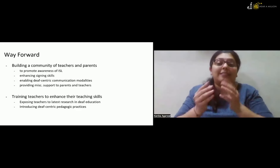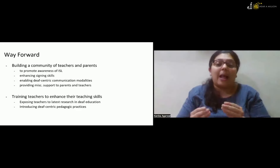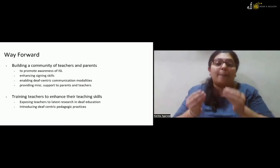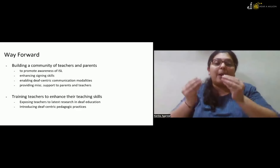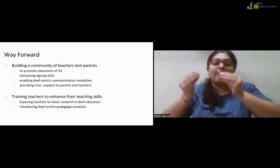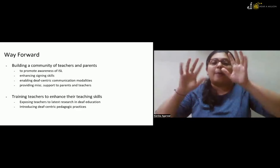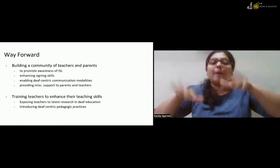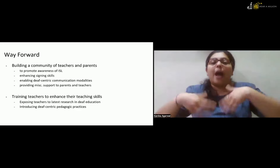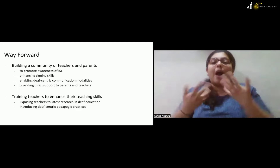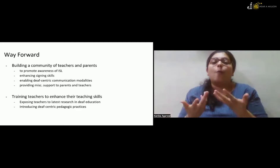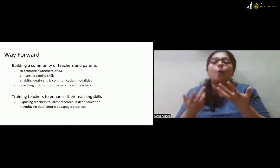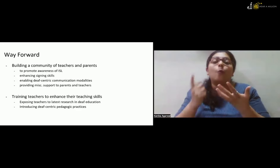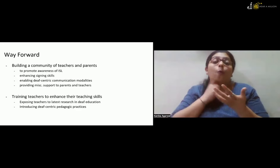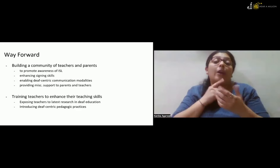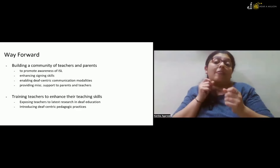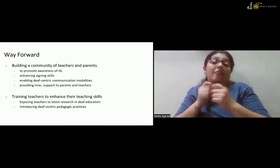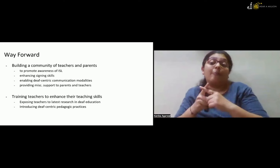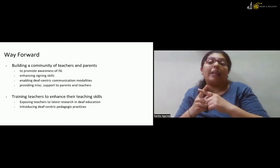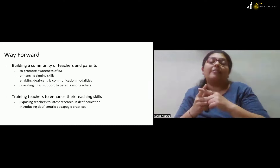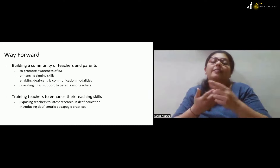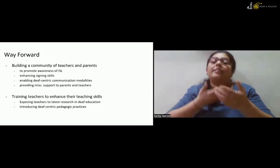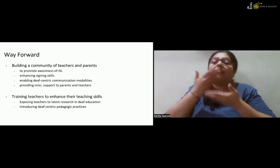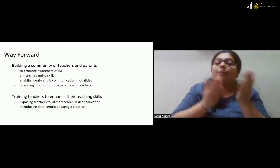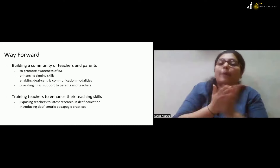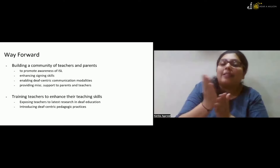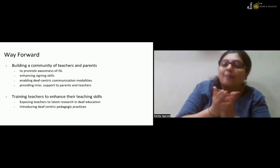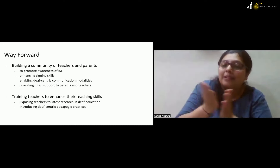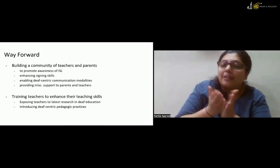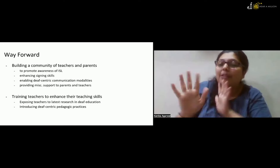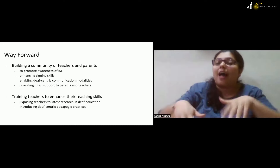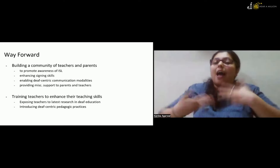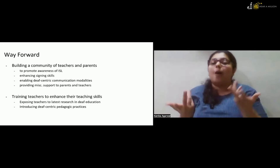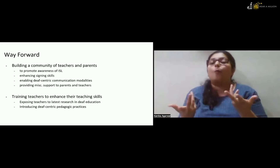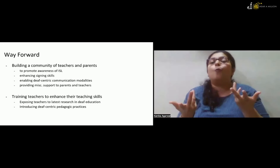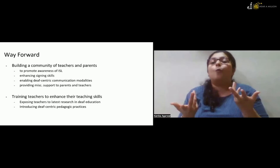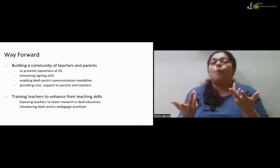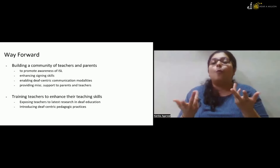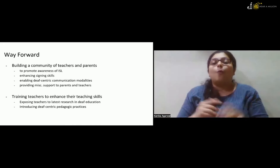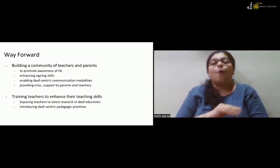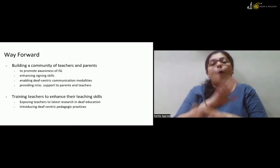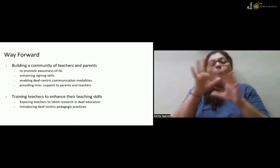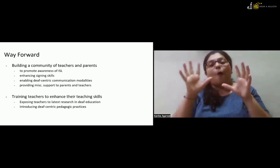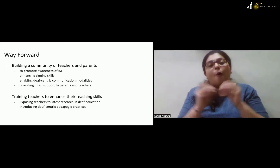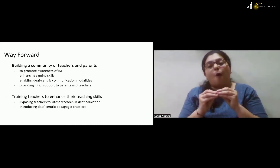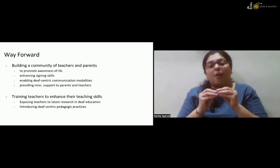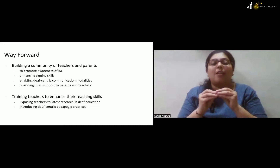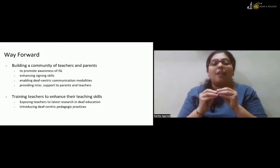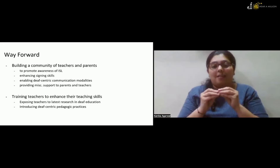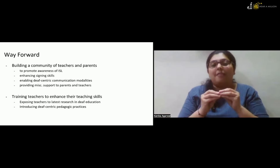on ISL. So we have to tell them how to enhance their signing skills,